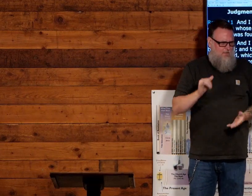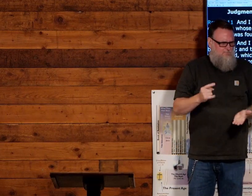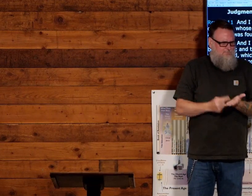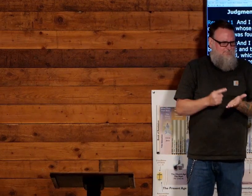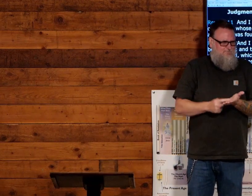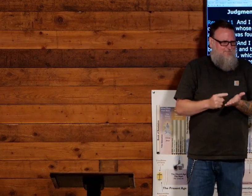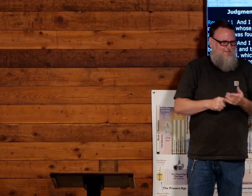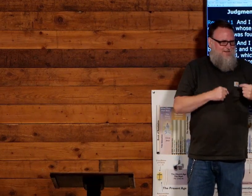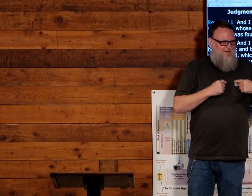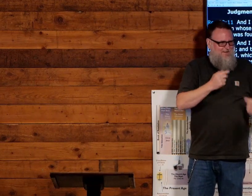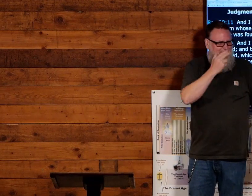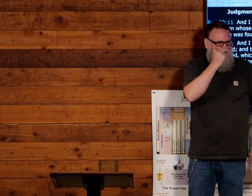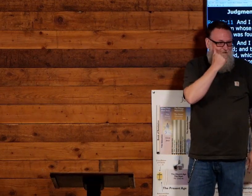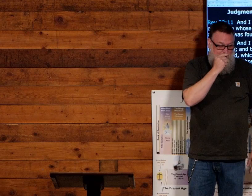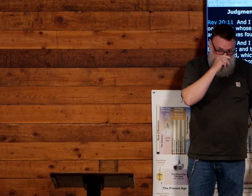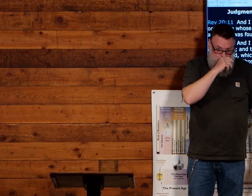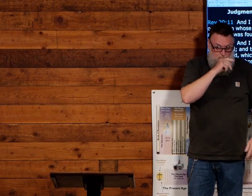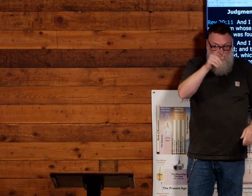Which heaven are we talking about?